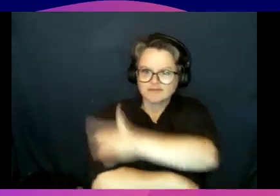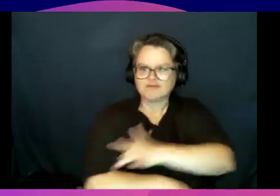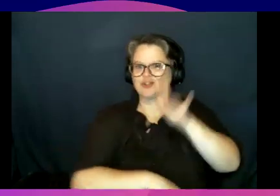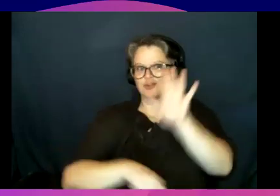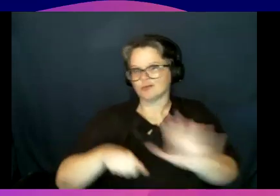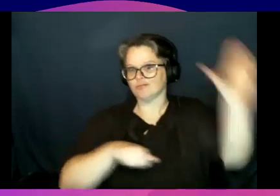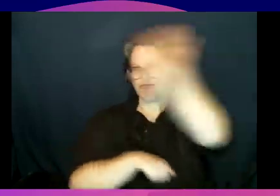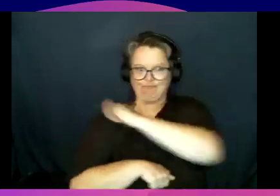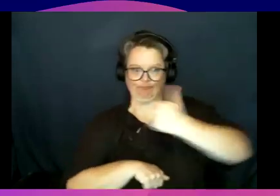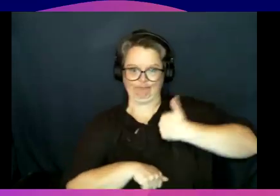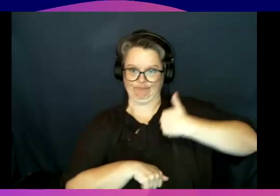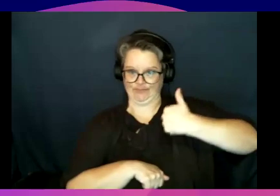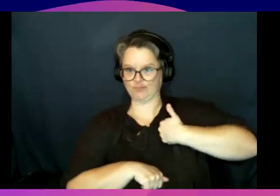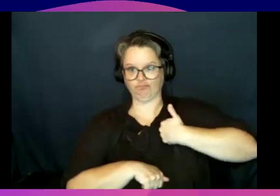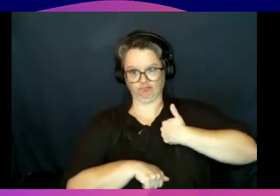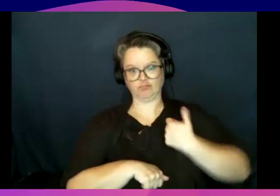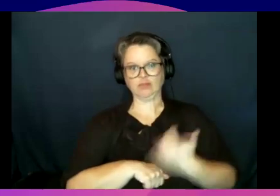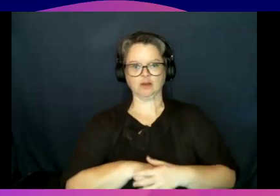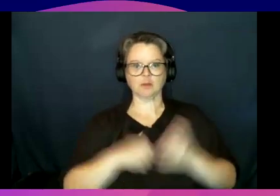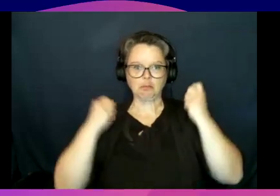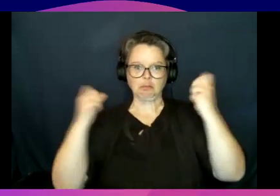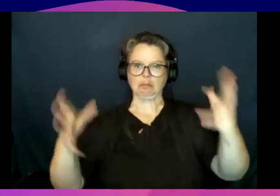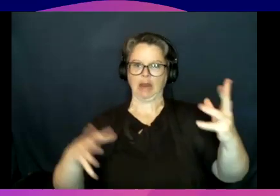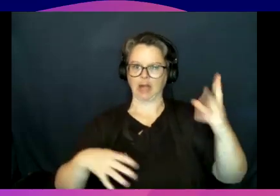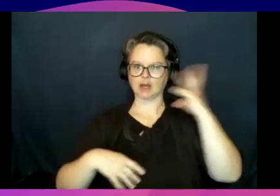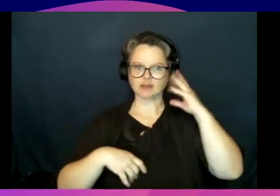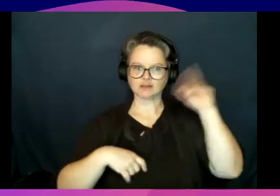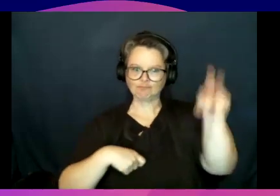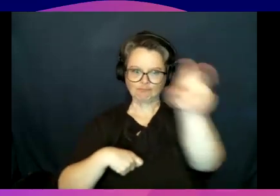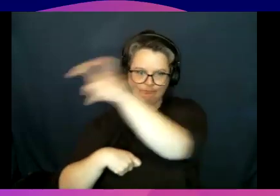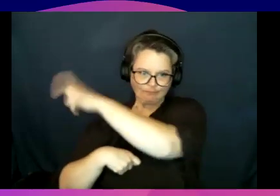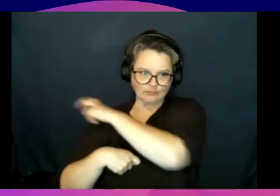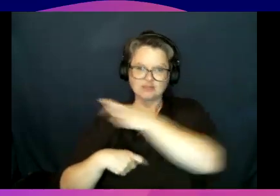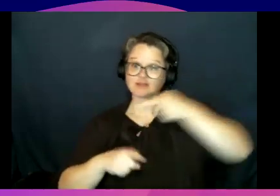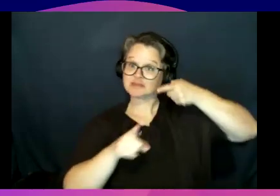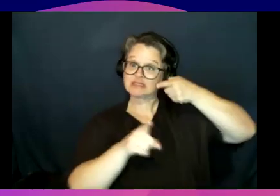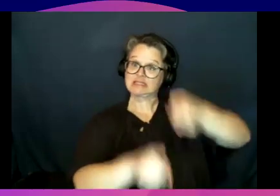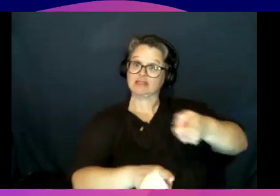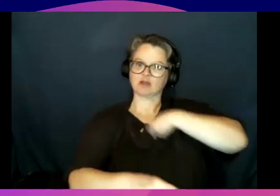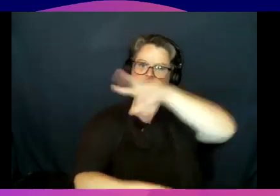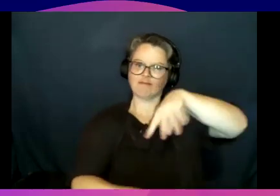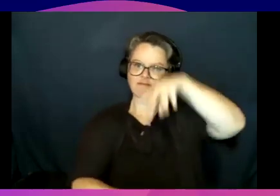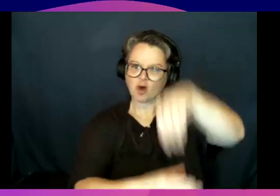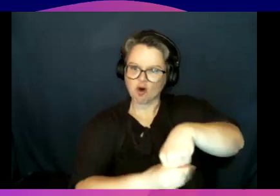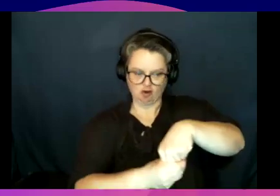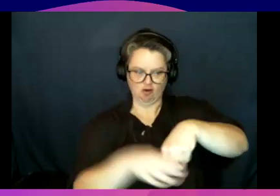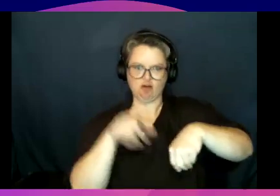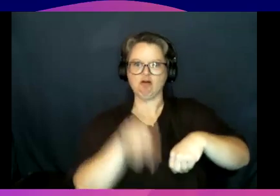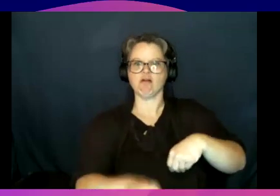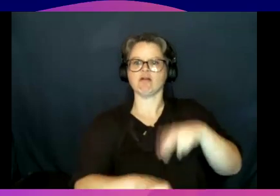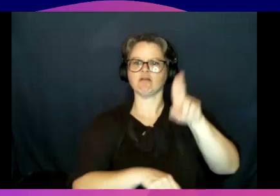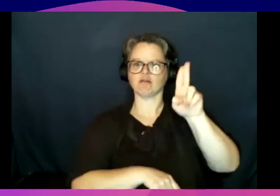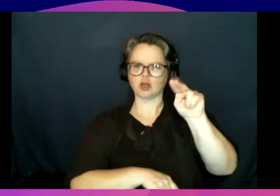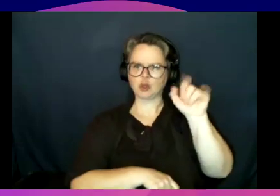8 years. And this context gave me a lot of insight into how and why workers collectively come together to